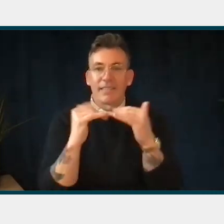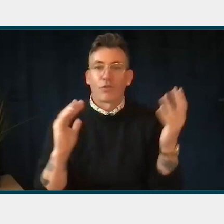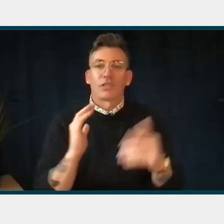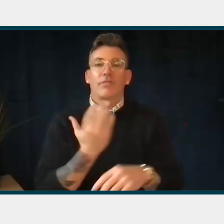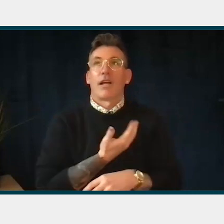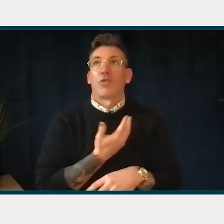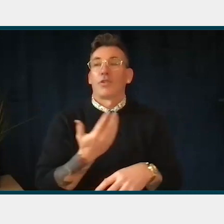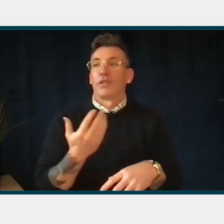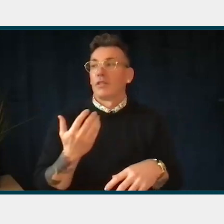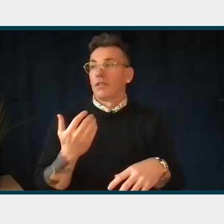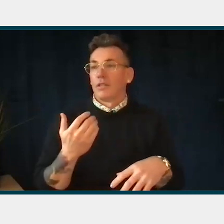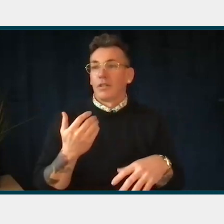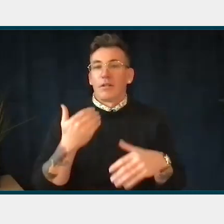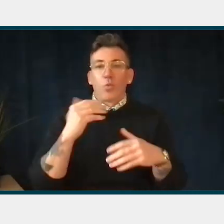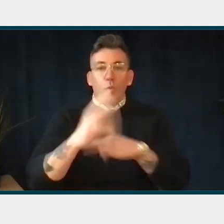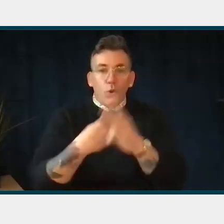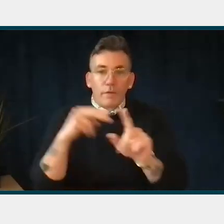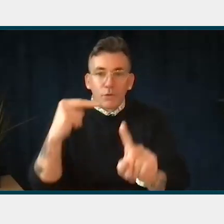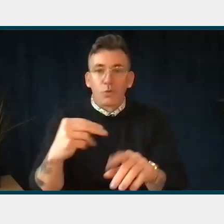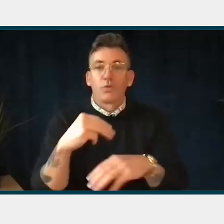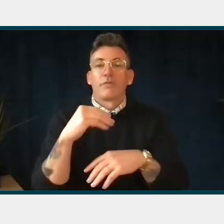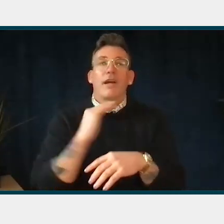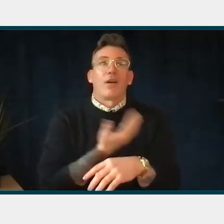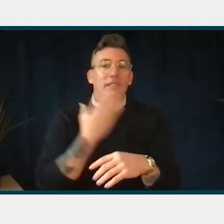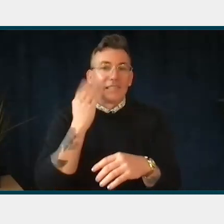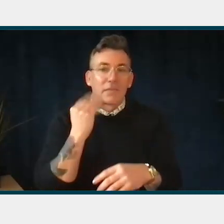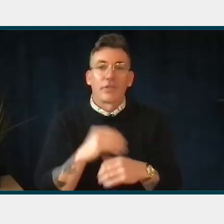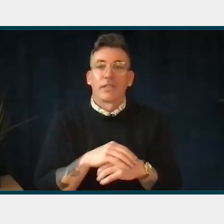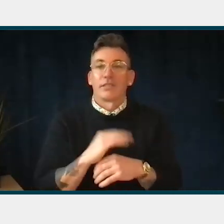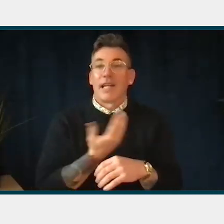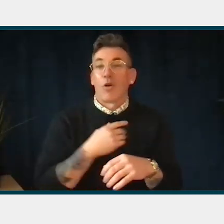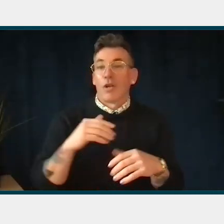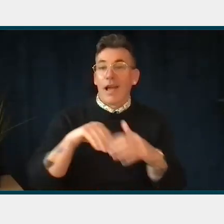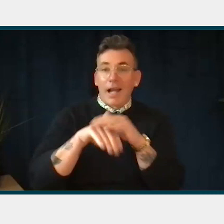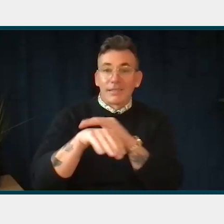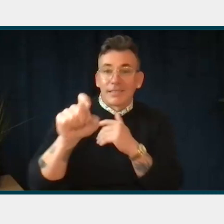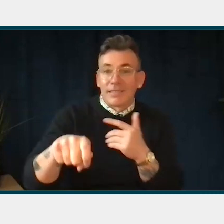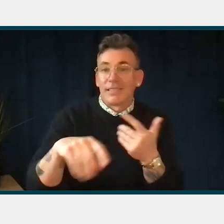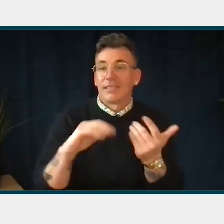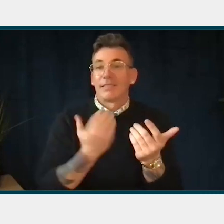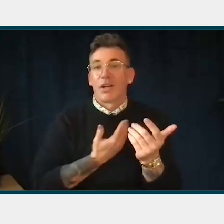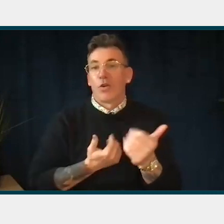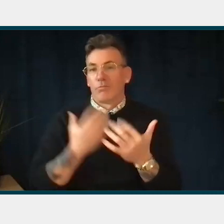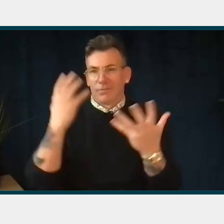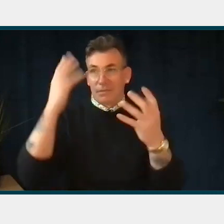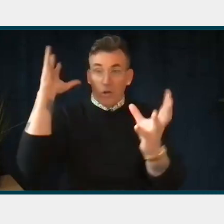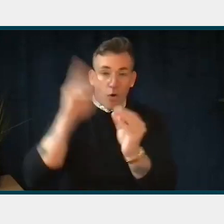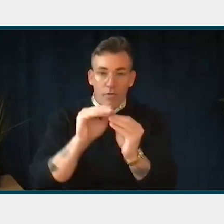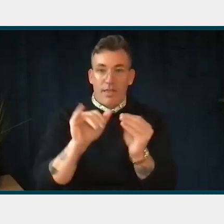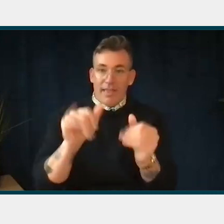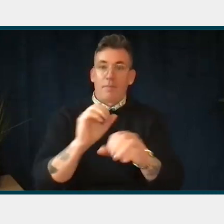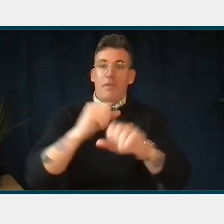diversity of our team, diversity of thought, diversity in worldview, of our lived experiences, of our